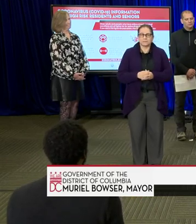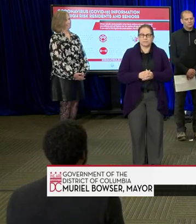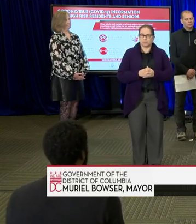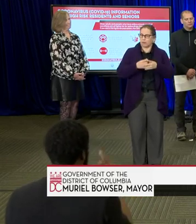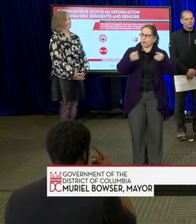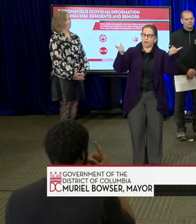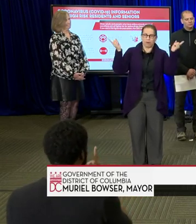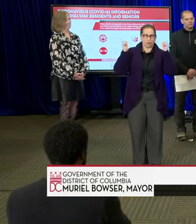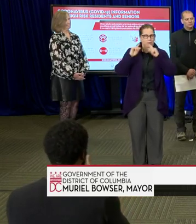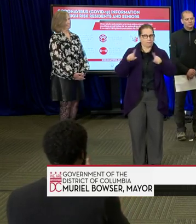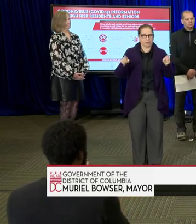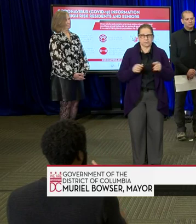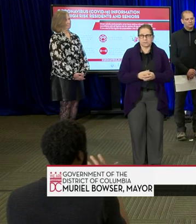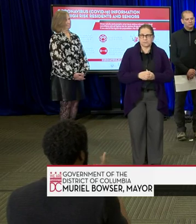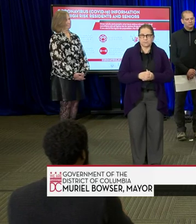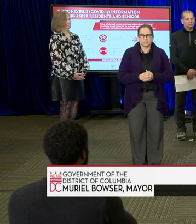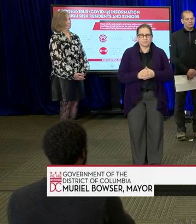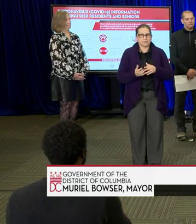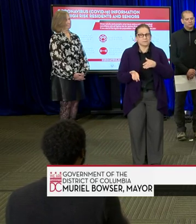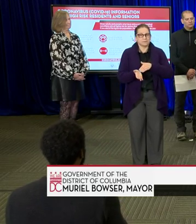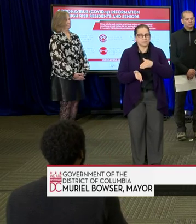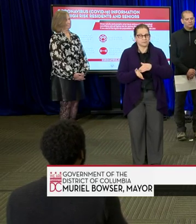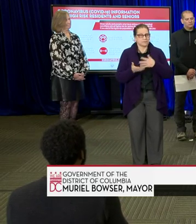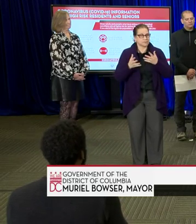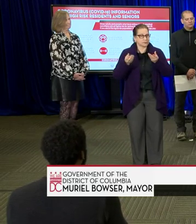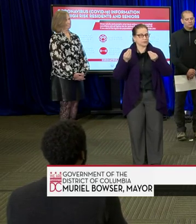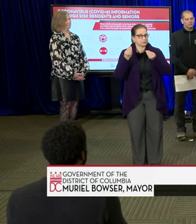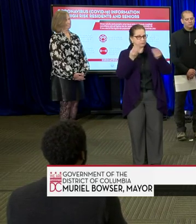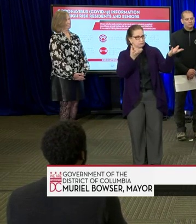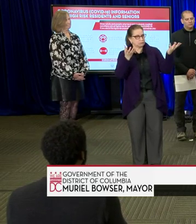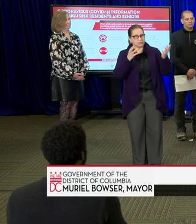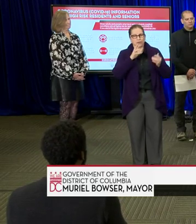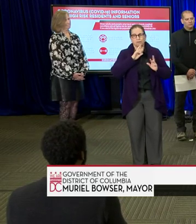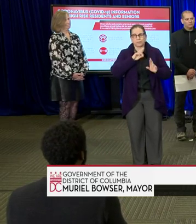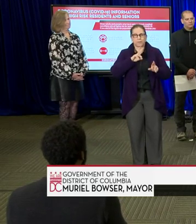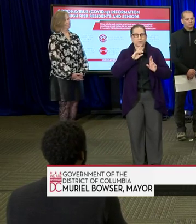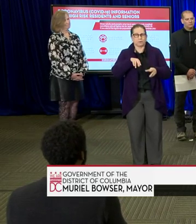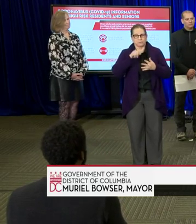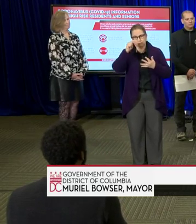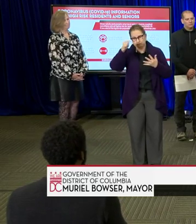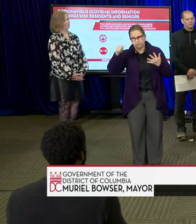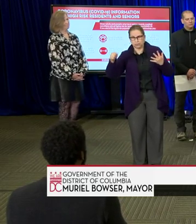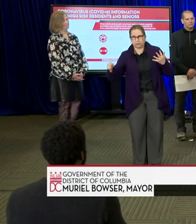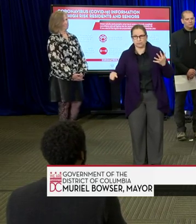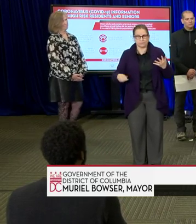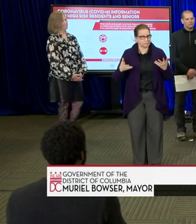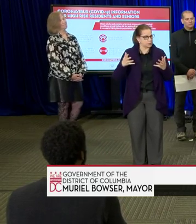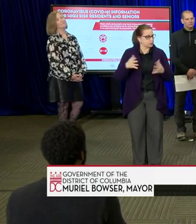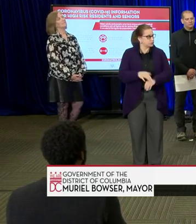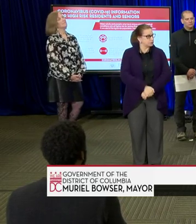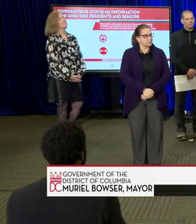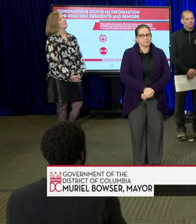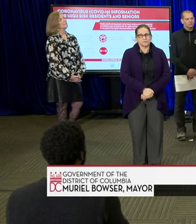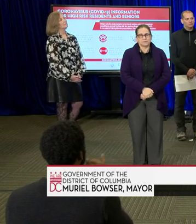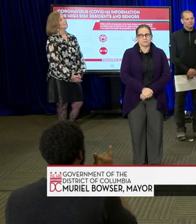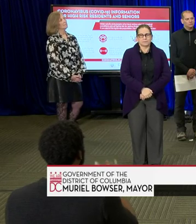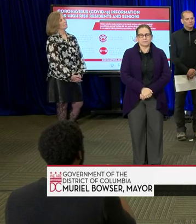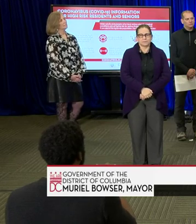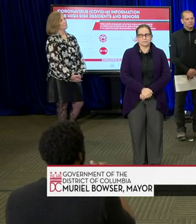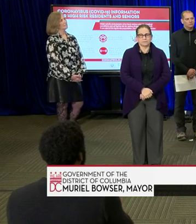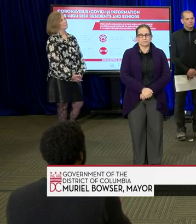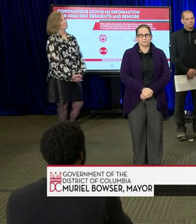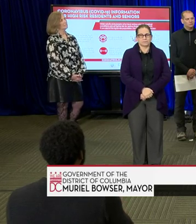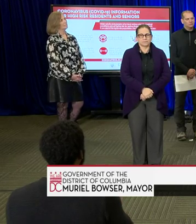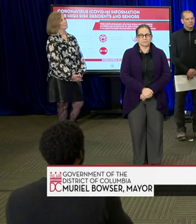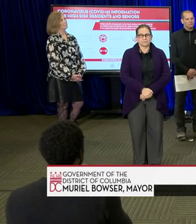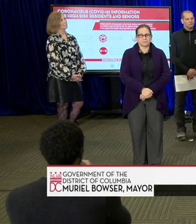seen and reported out to you when last we spoke was that the shedding and that the